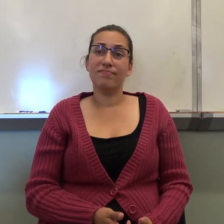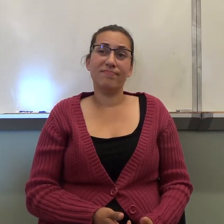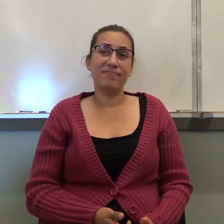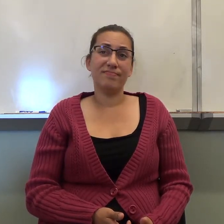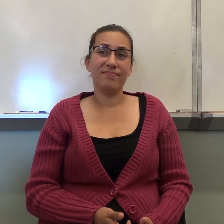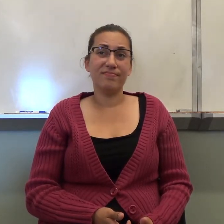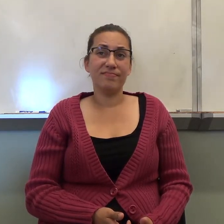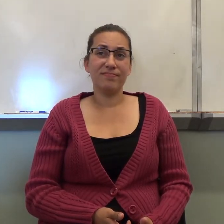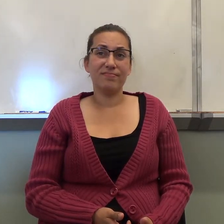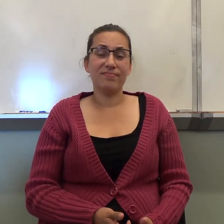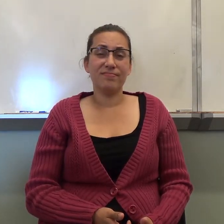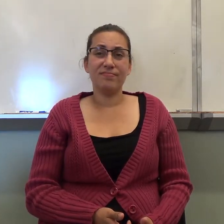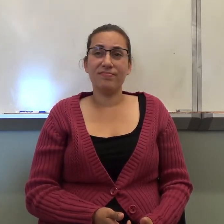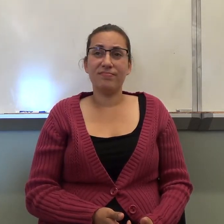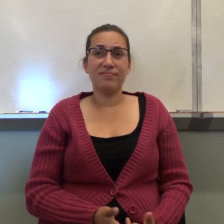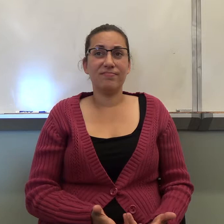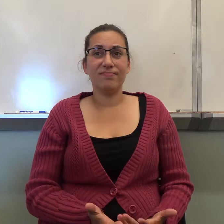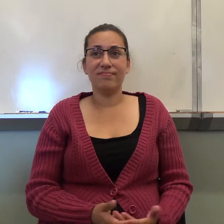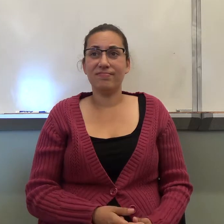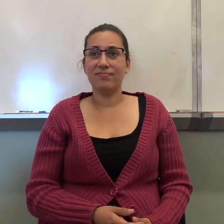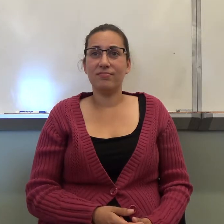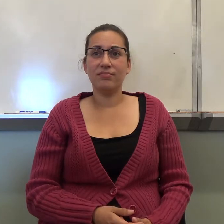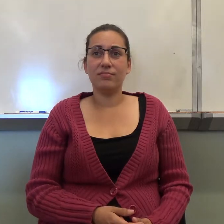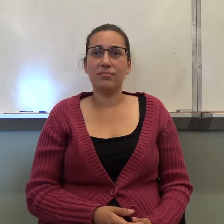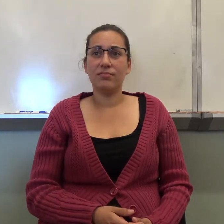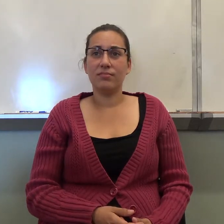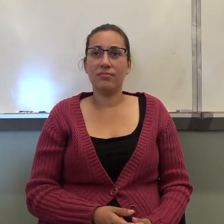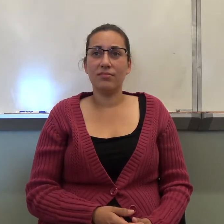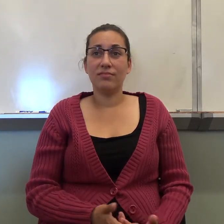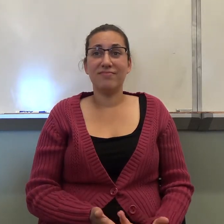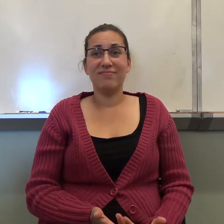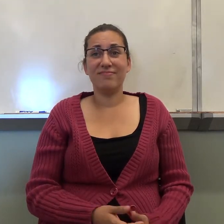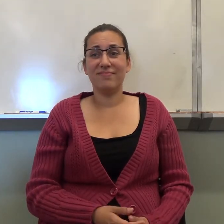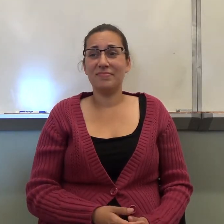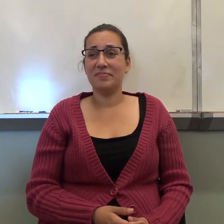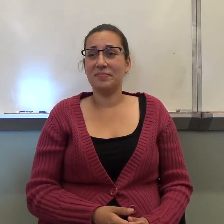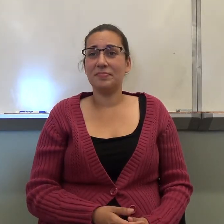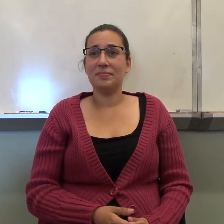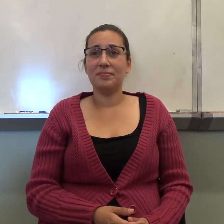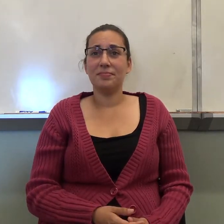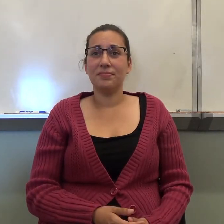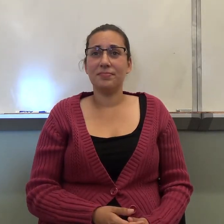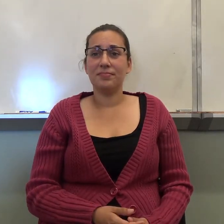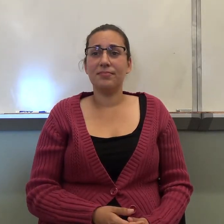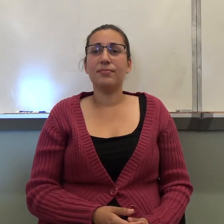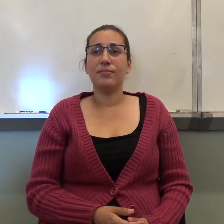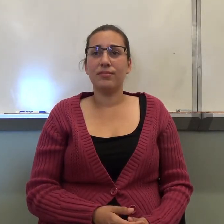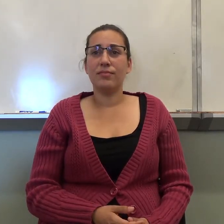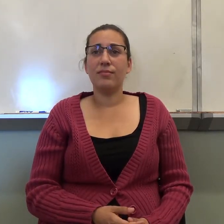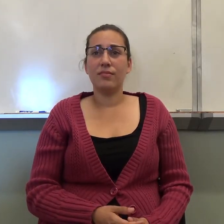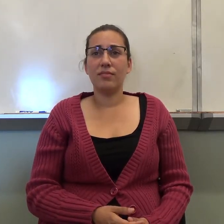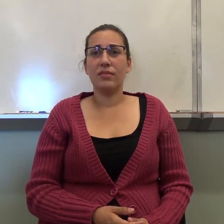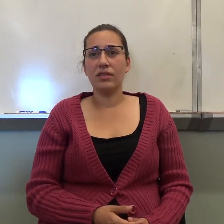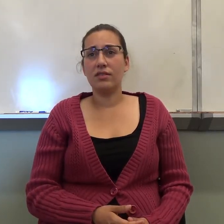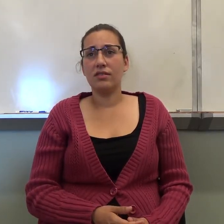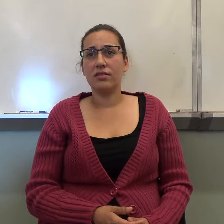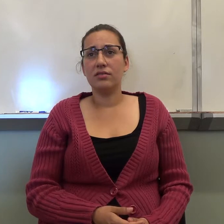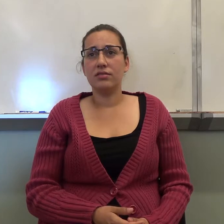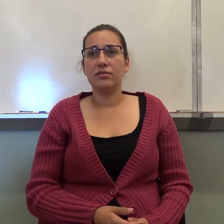Well, the distributive law is true no matter how many things you've got inside the parentheses. In this case, we have 3 things. One's subtracted,